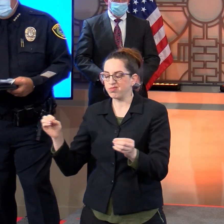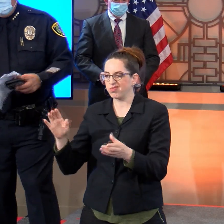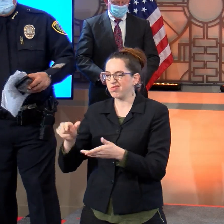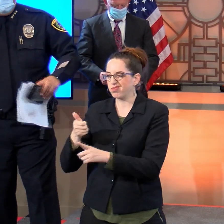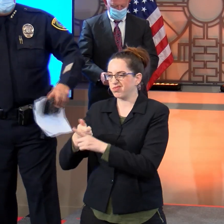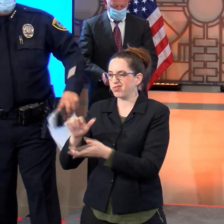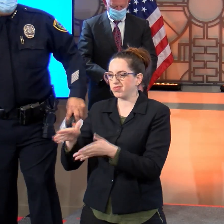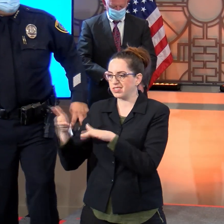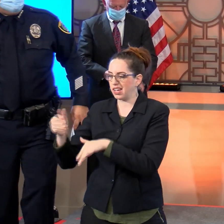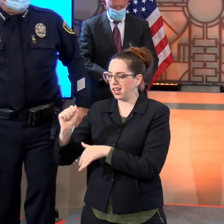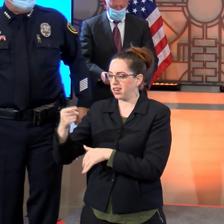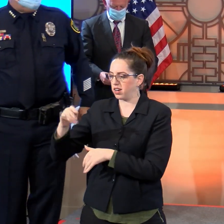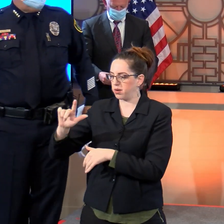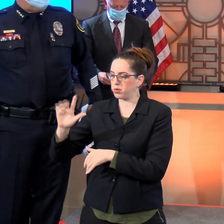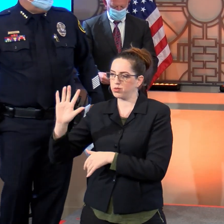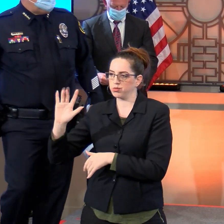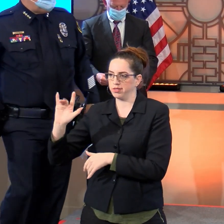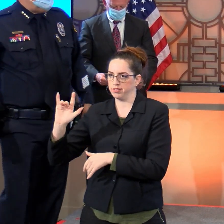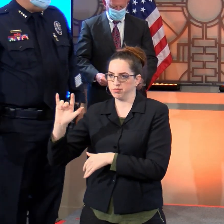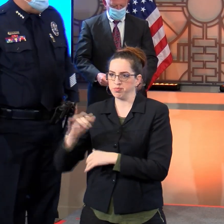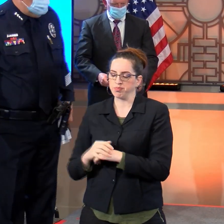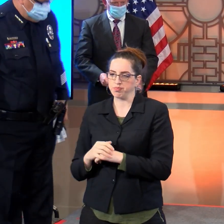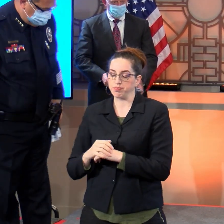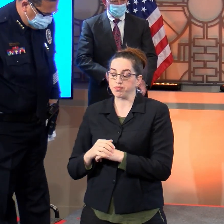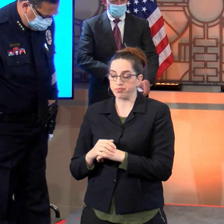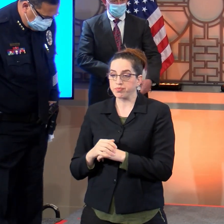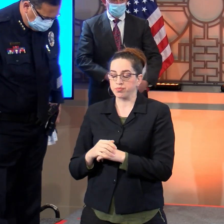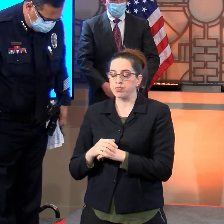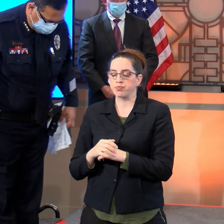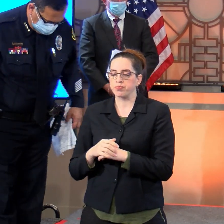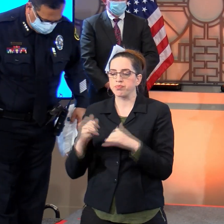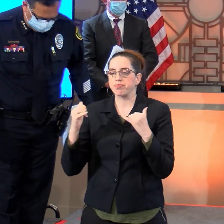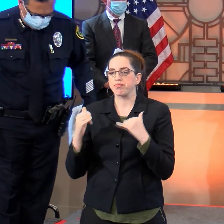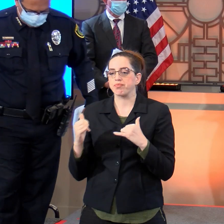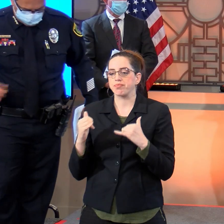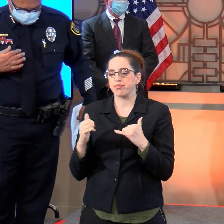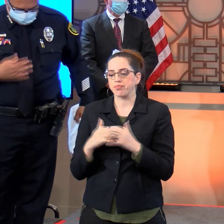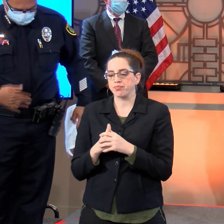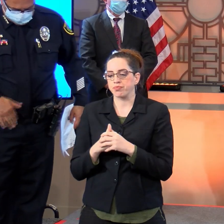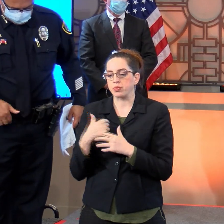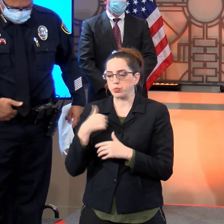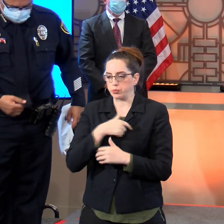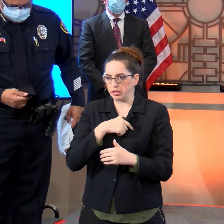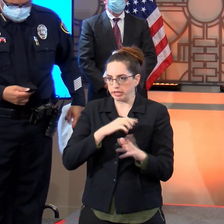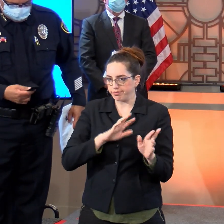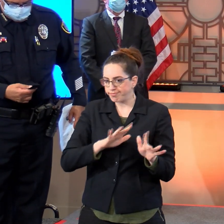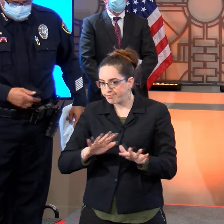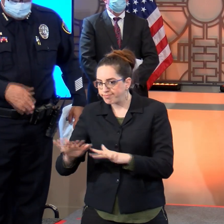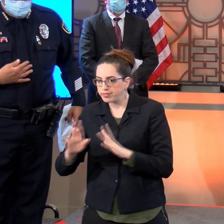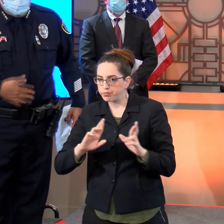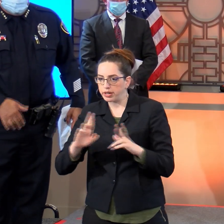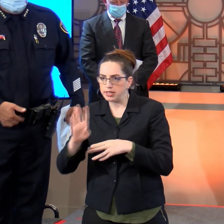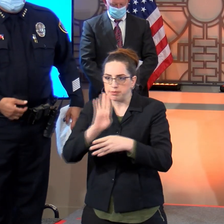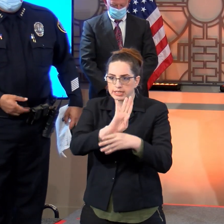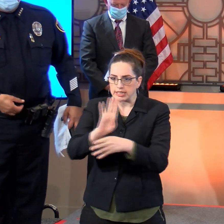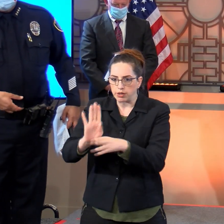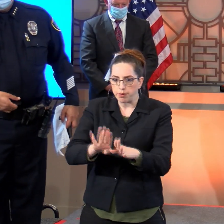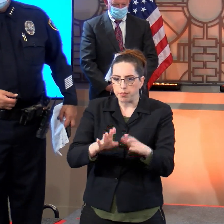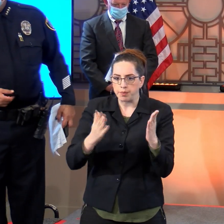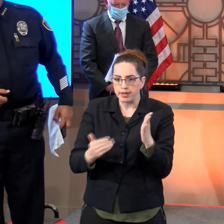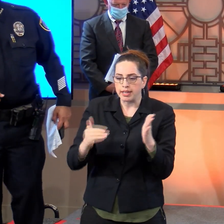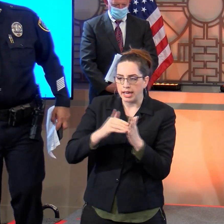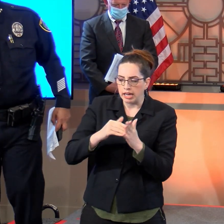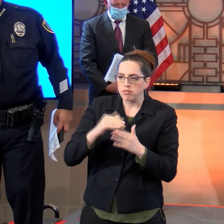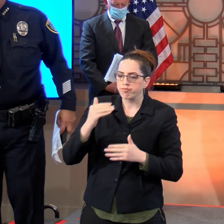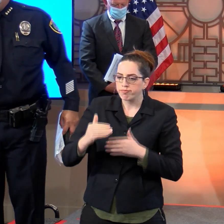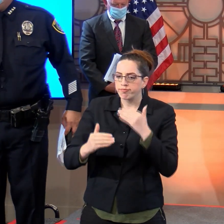passed away on April 25th. As we prepare for reopening businesses in